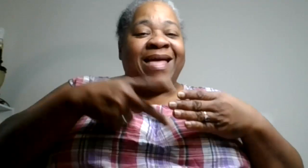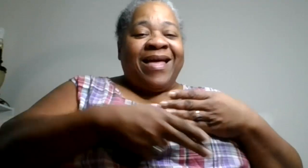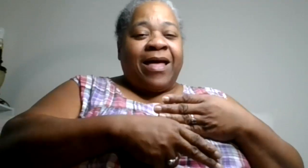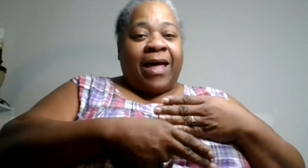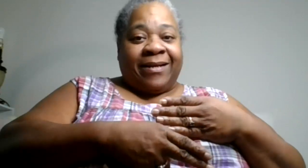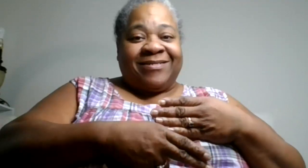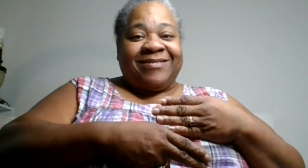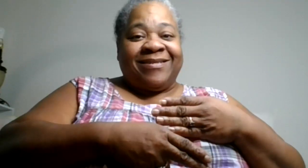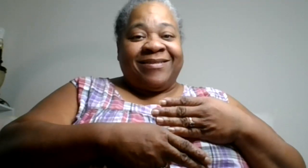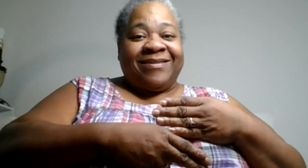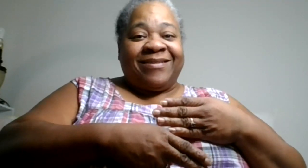Cut.